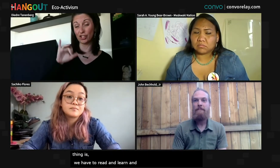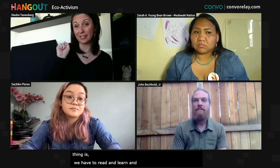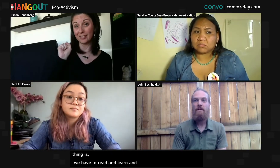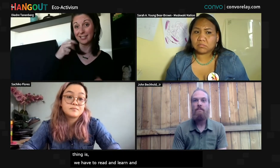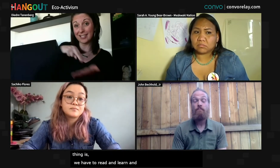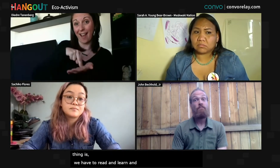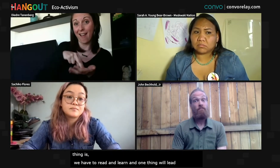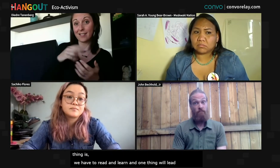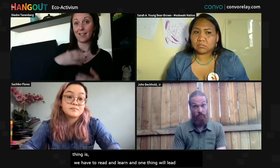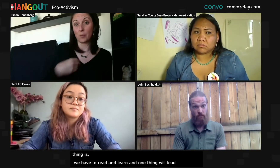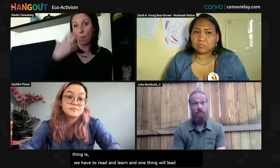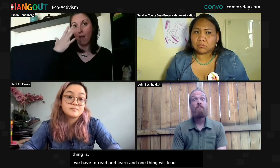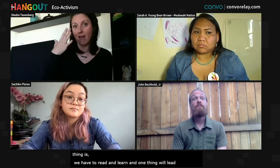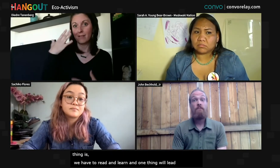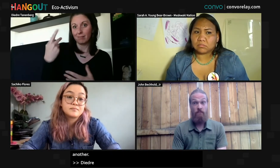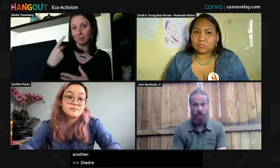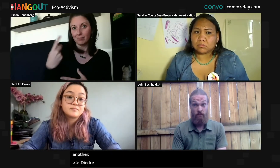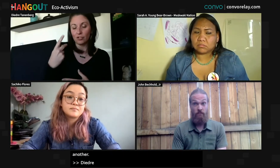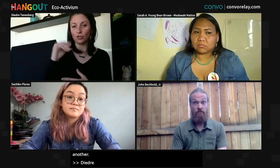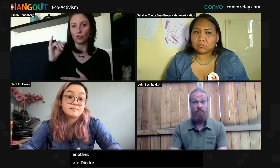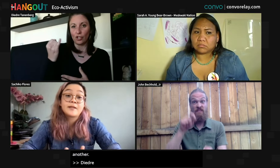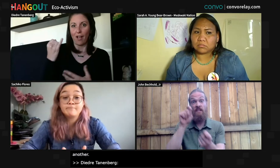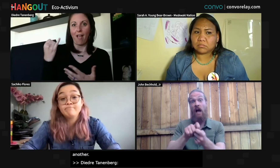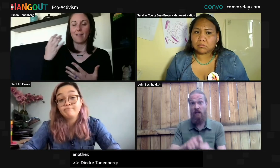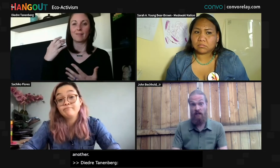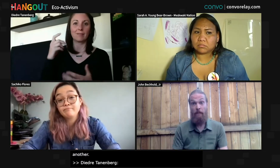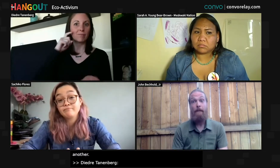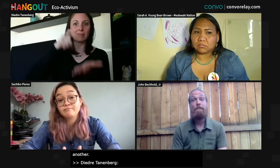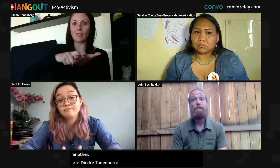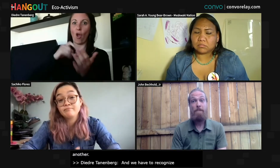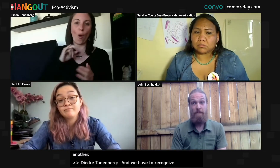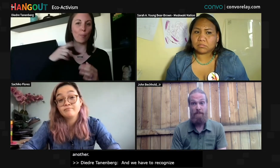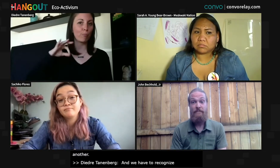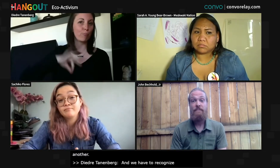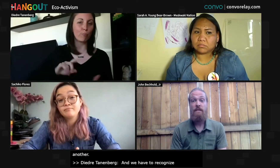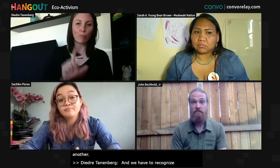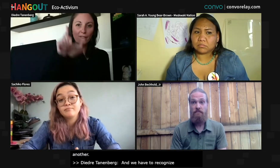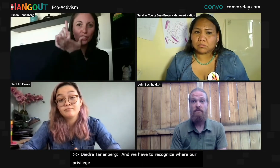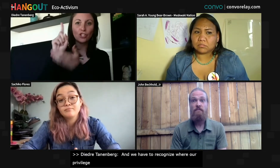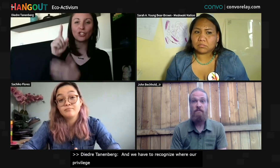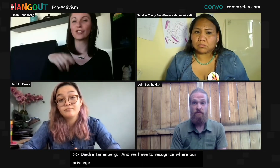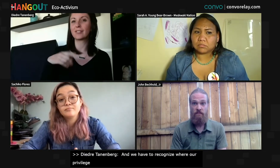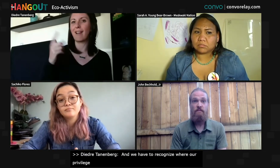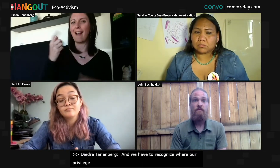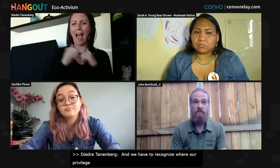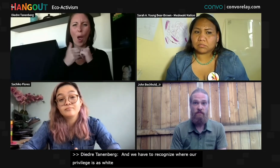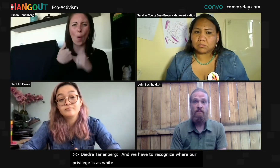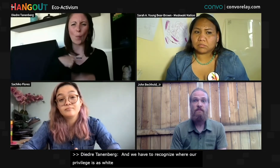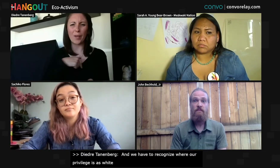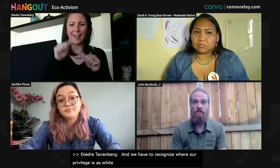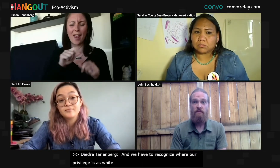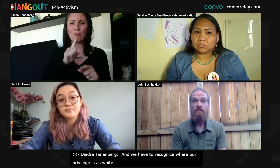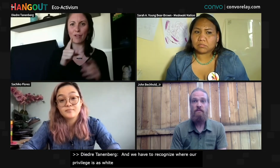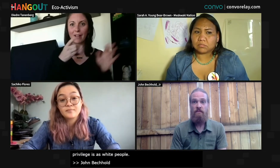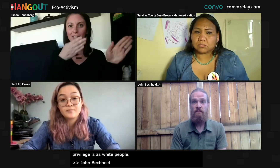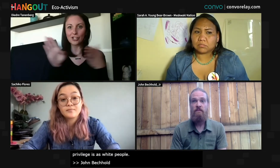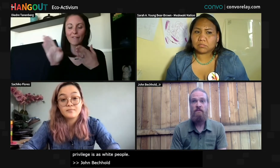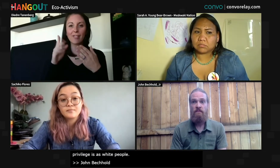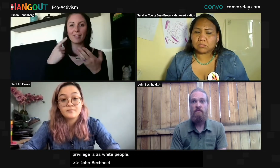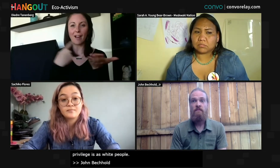And we have to recognize where our privilege is as white people. Exactly. Because we have so much privilege, and